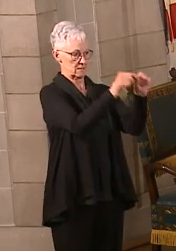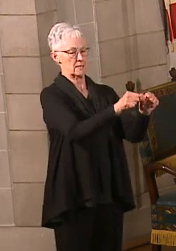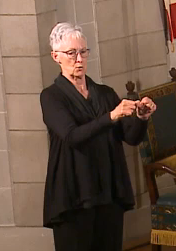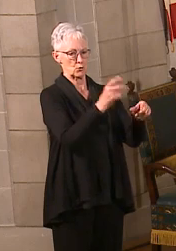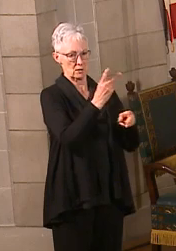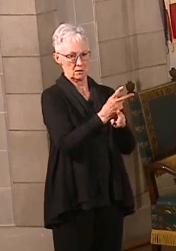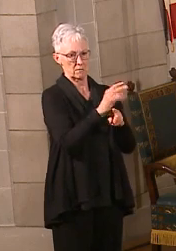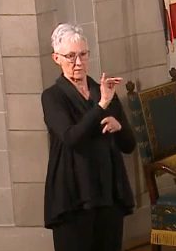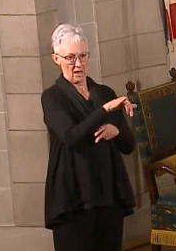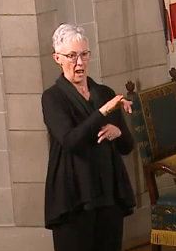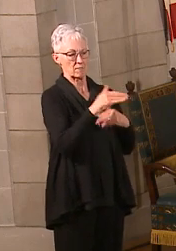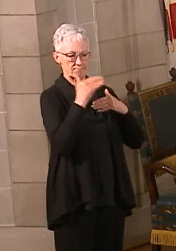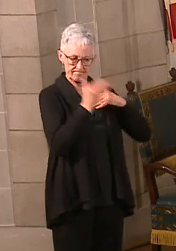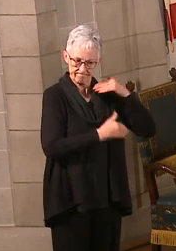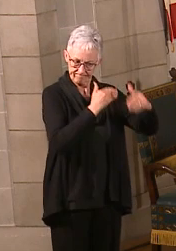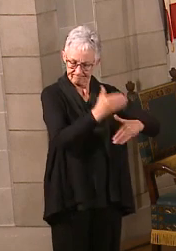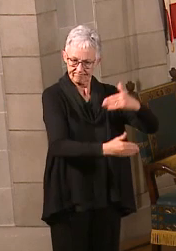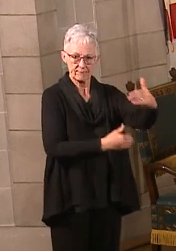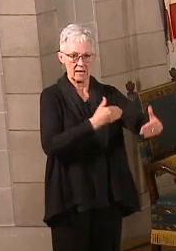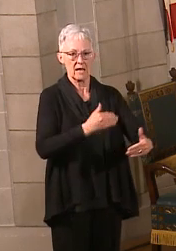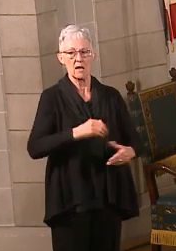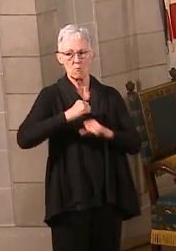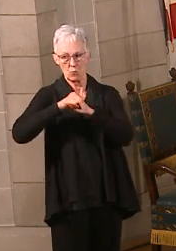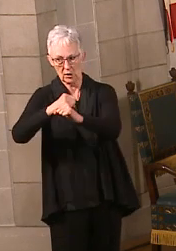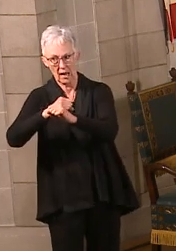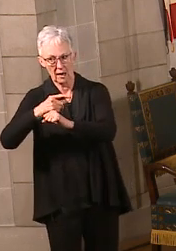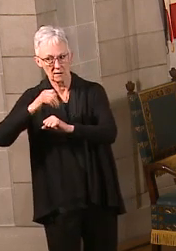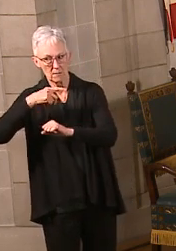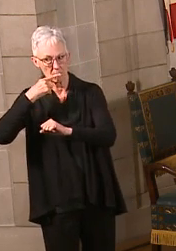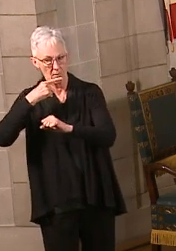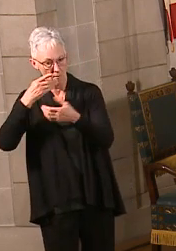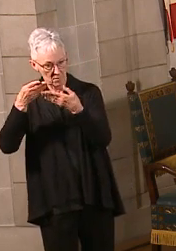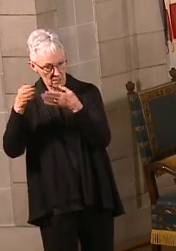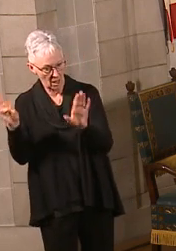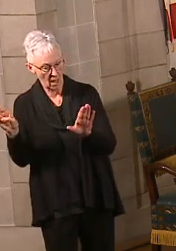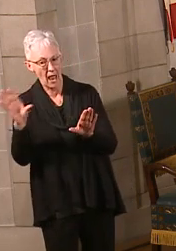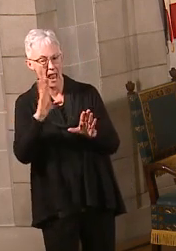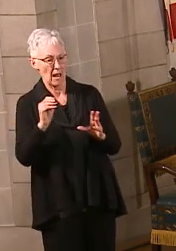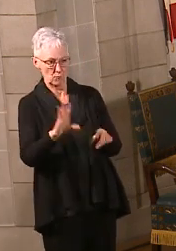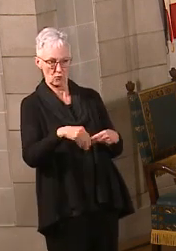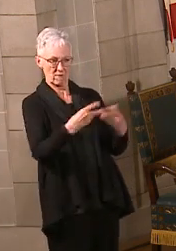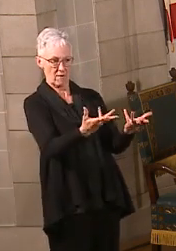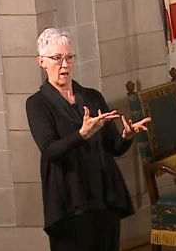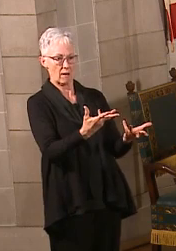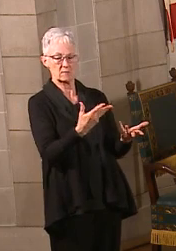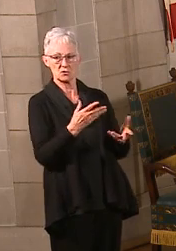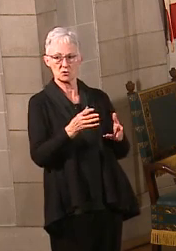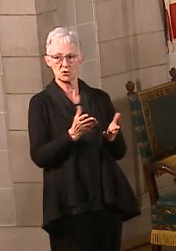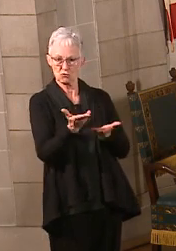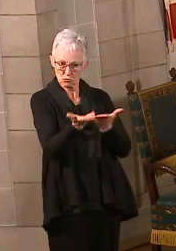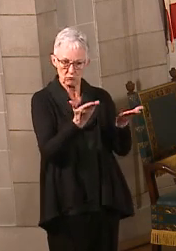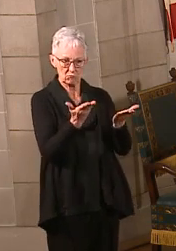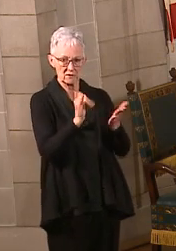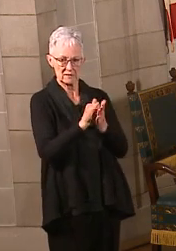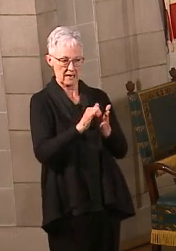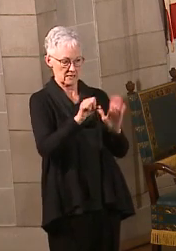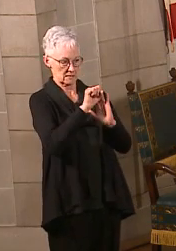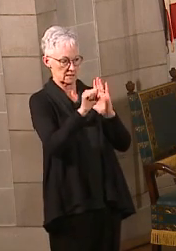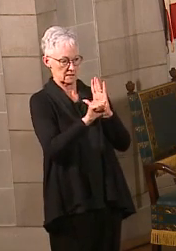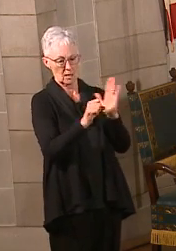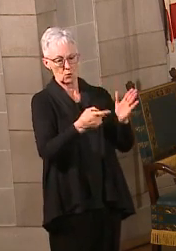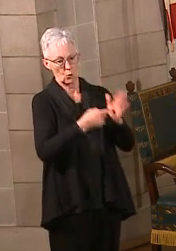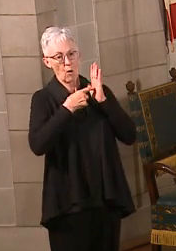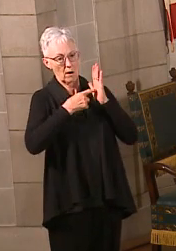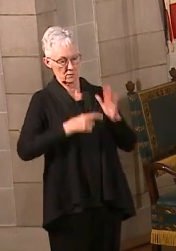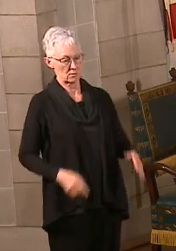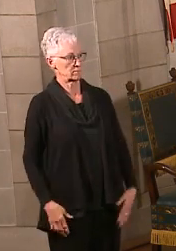safety as well as that of the public, and continue to deliver essential services. So I'm going to hand it back to Governor Ricketts, and if there's any